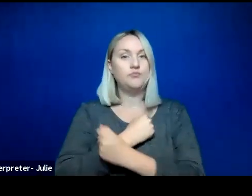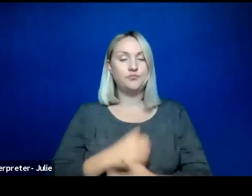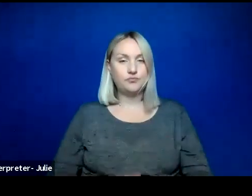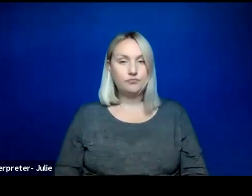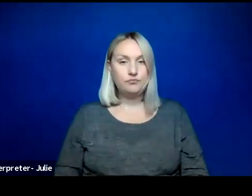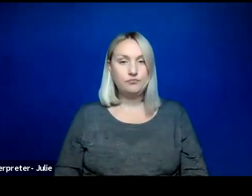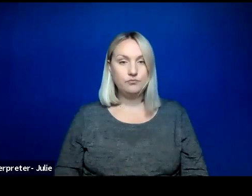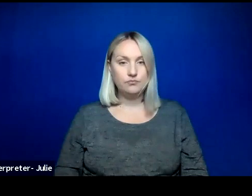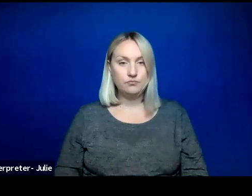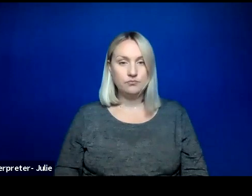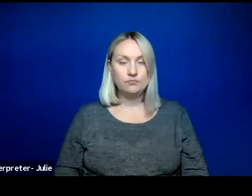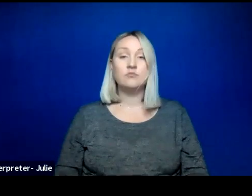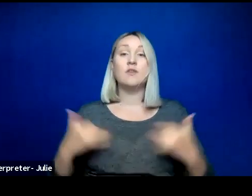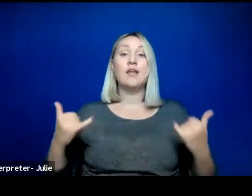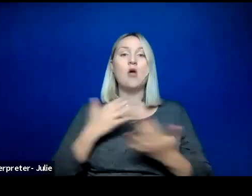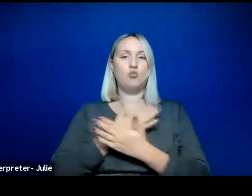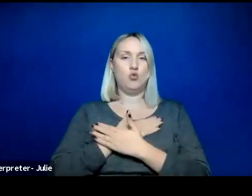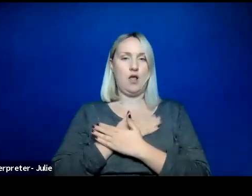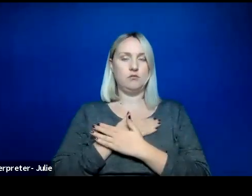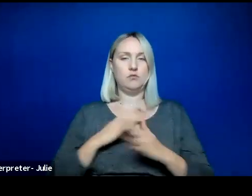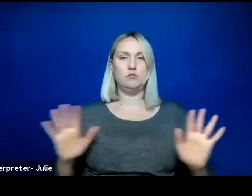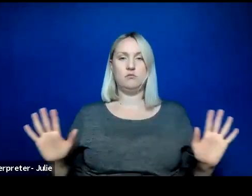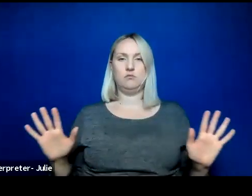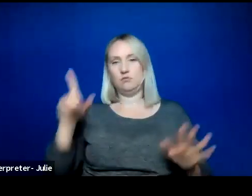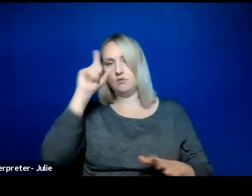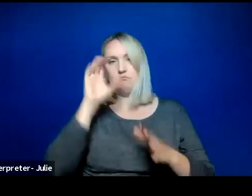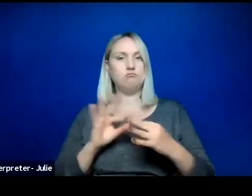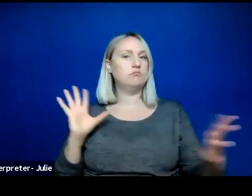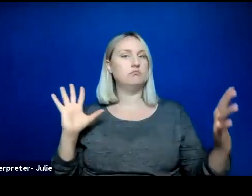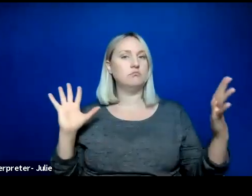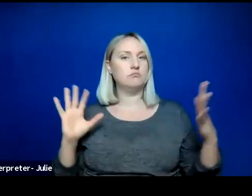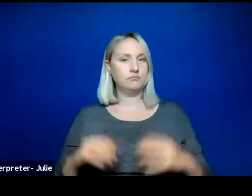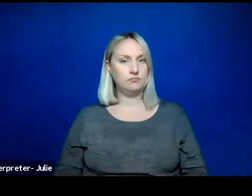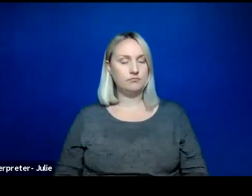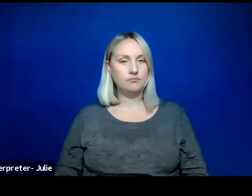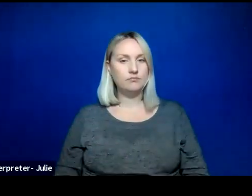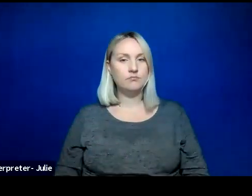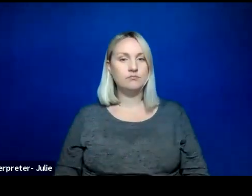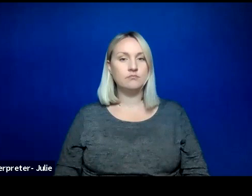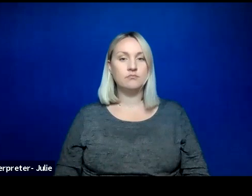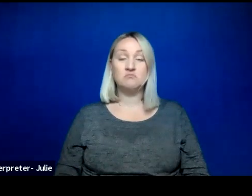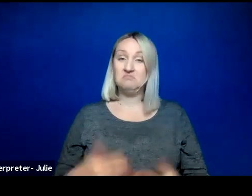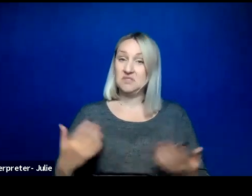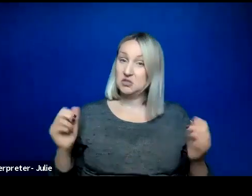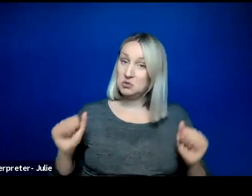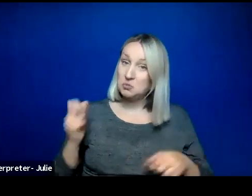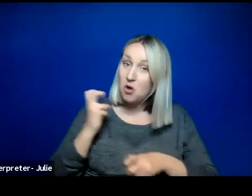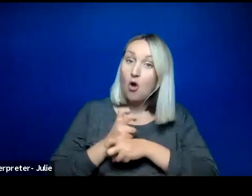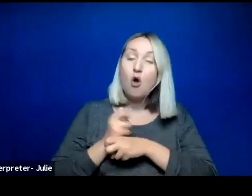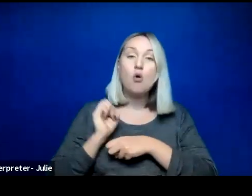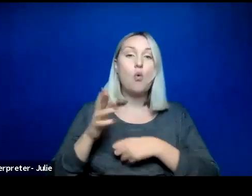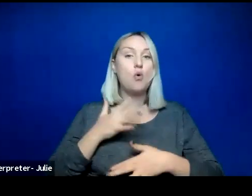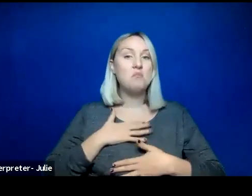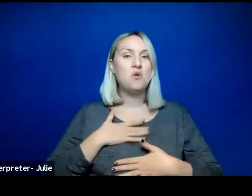Good. Now, relax this activity. Just let it go. That might be hard at first. Maybe your breath